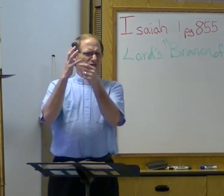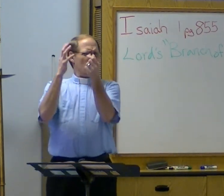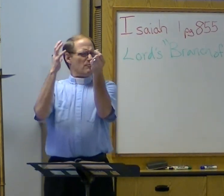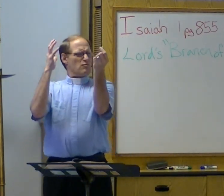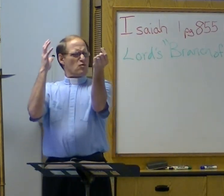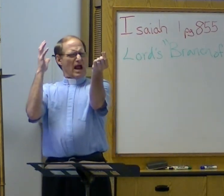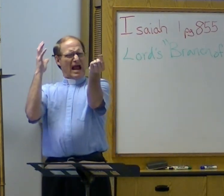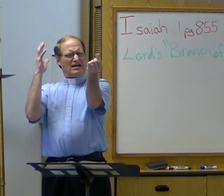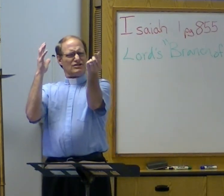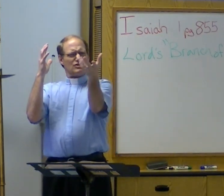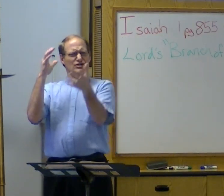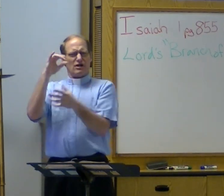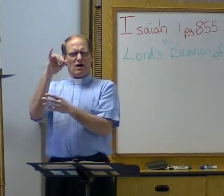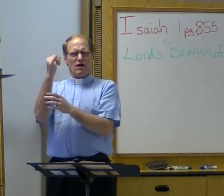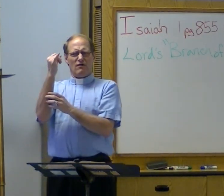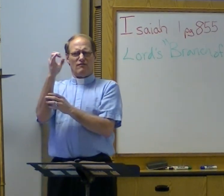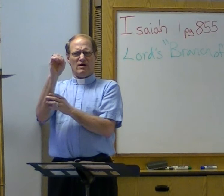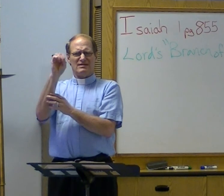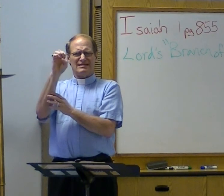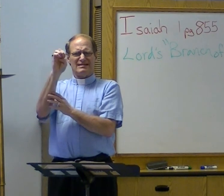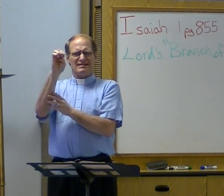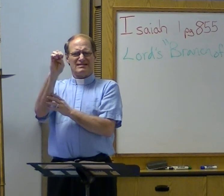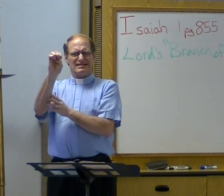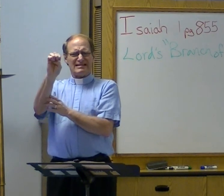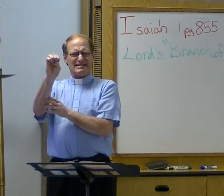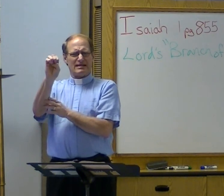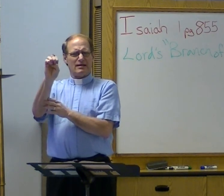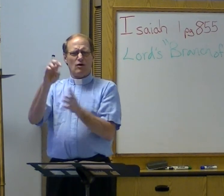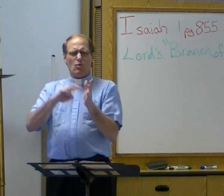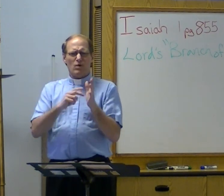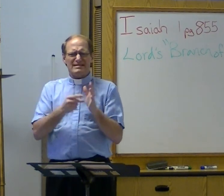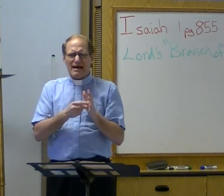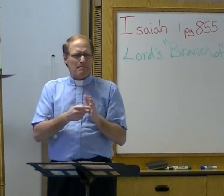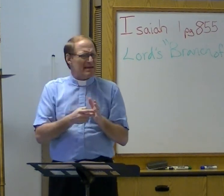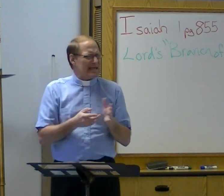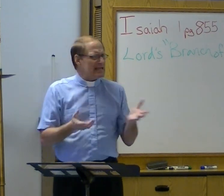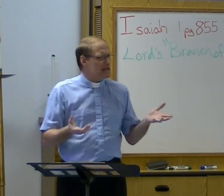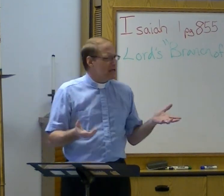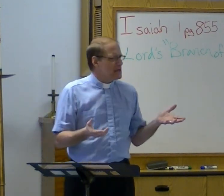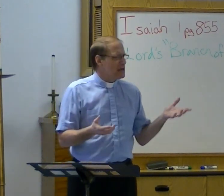The branch of Jesse. What does that mean?